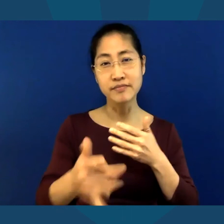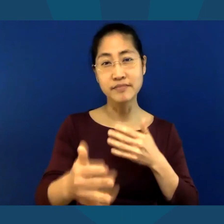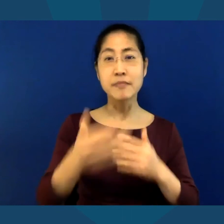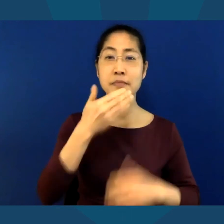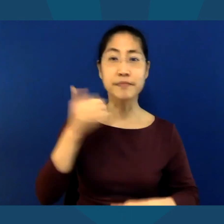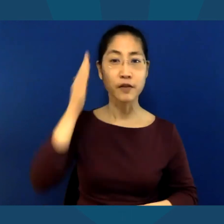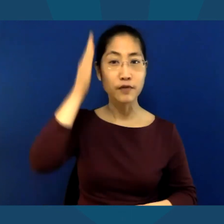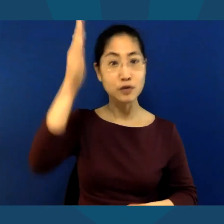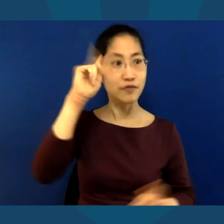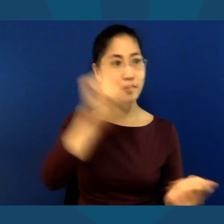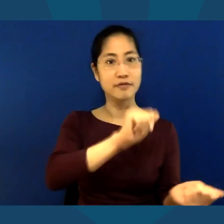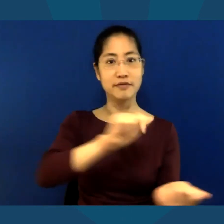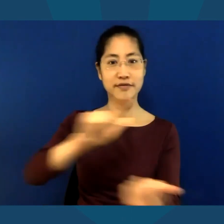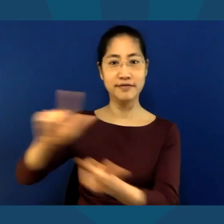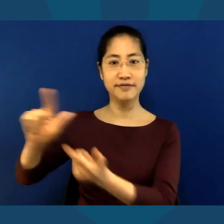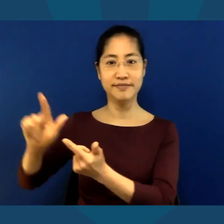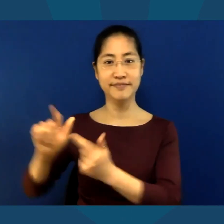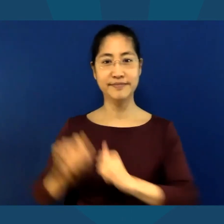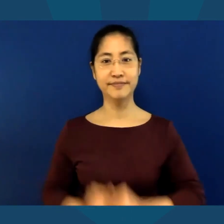better future for everyone.